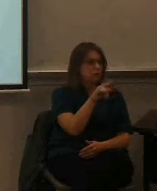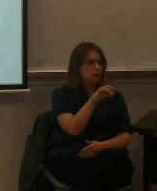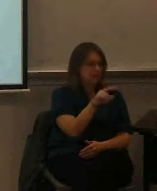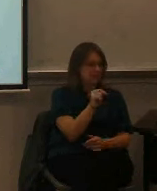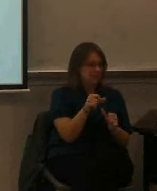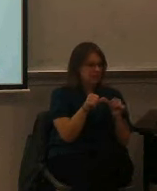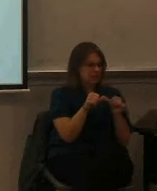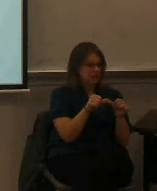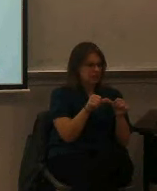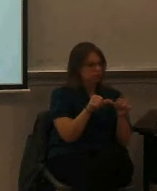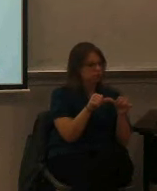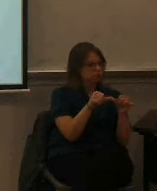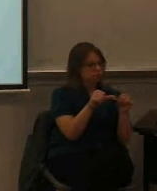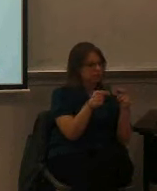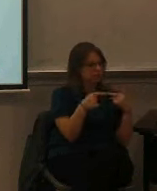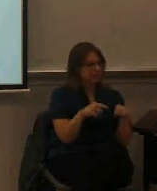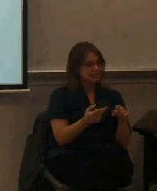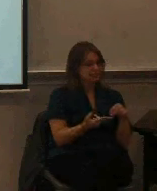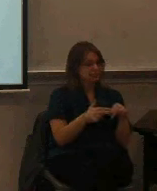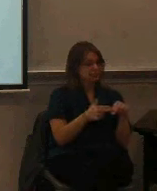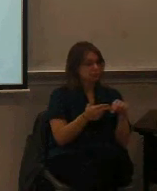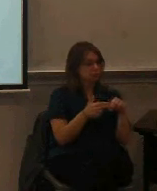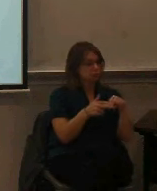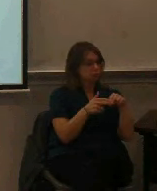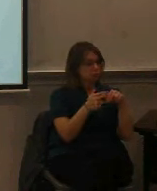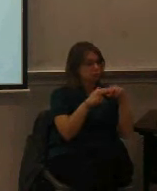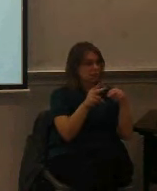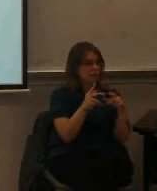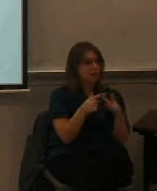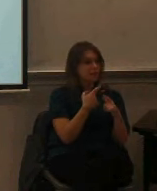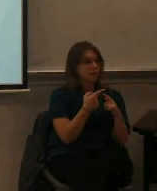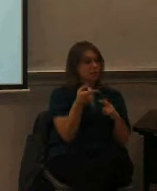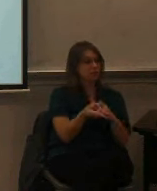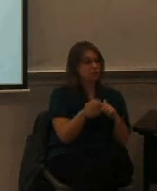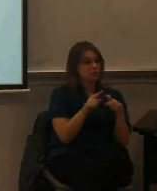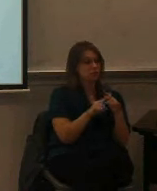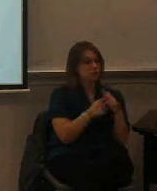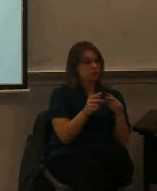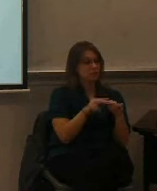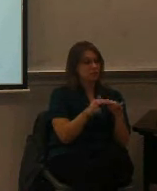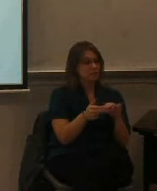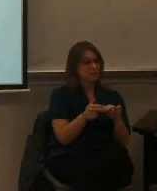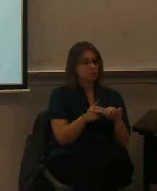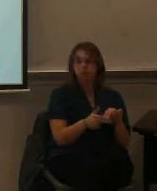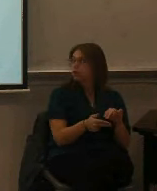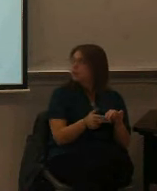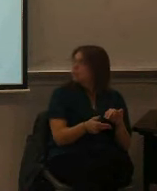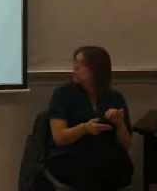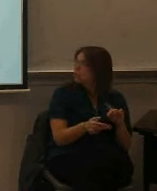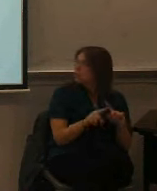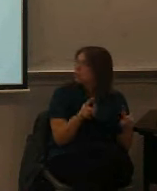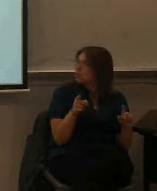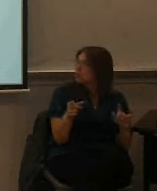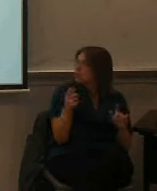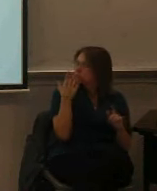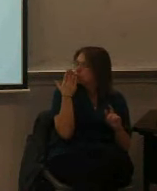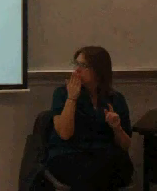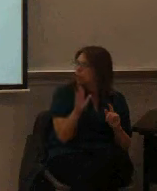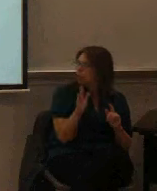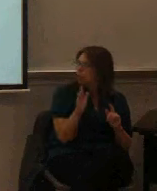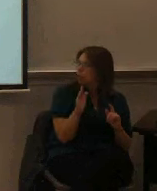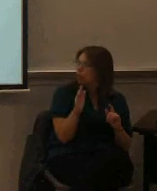as concentration increases, and then concentration starts to decrease. But it doesn't